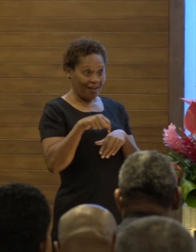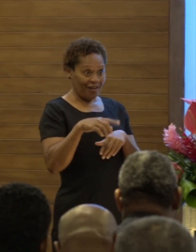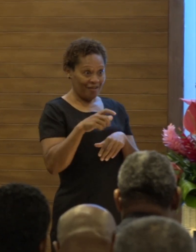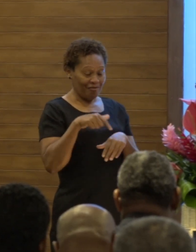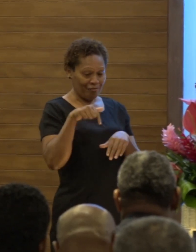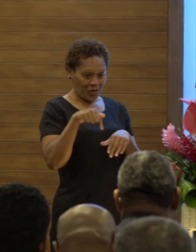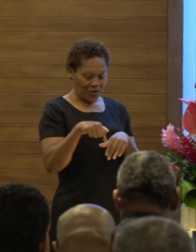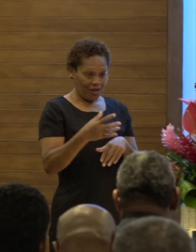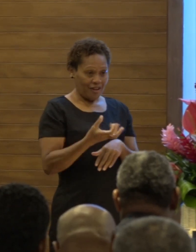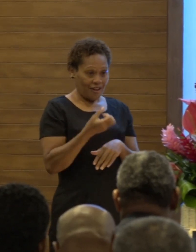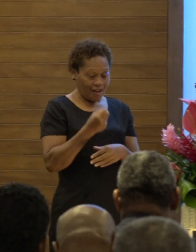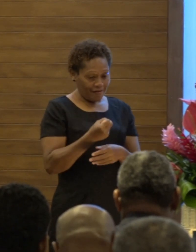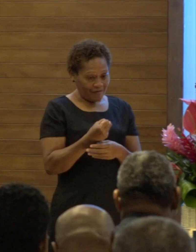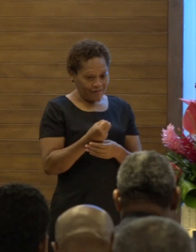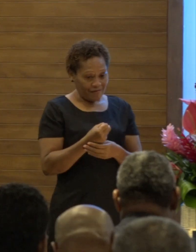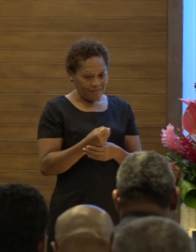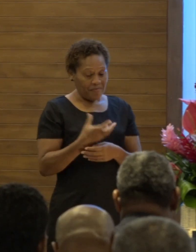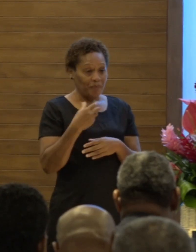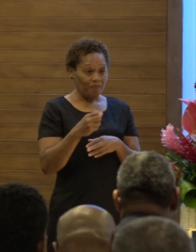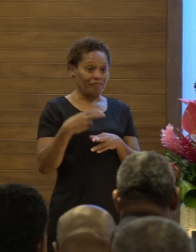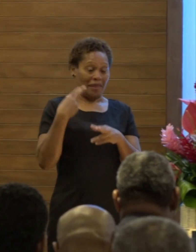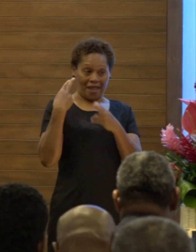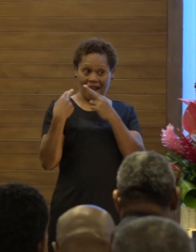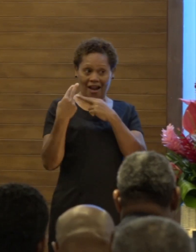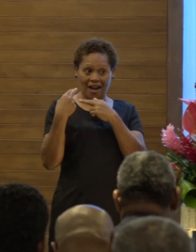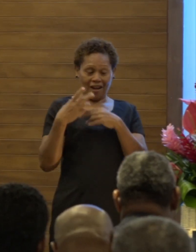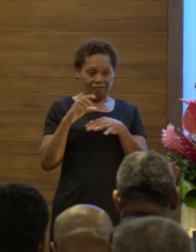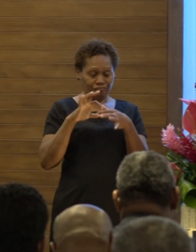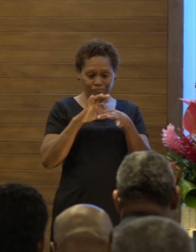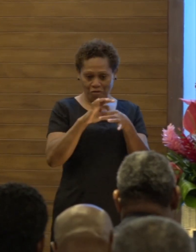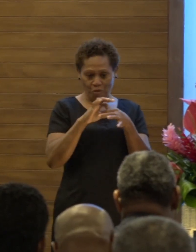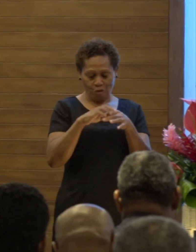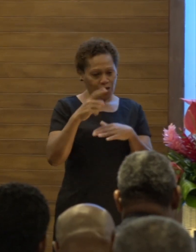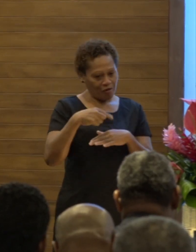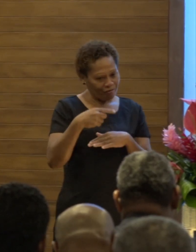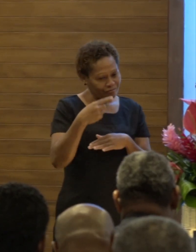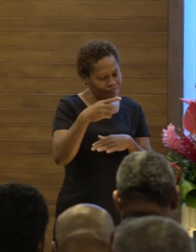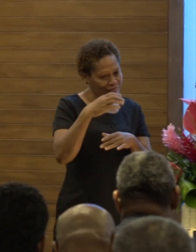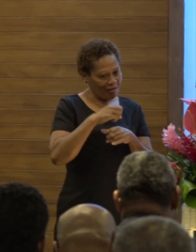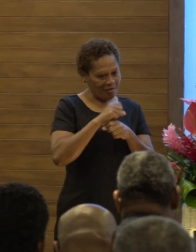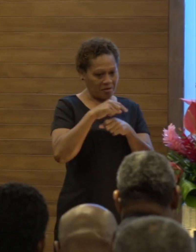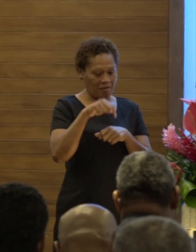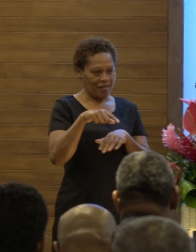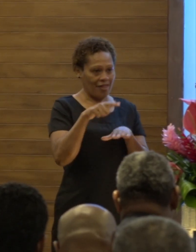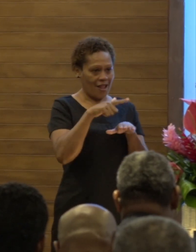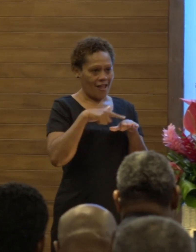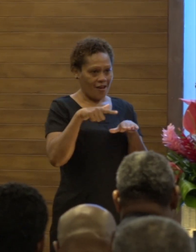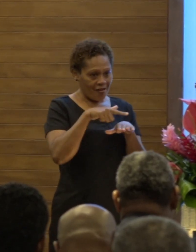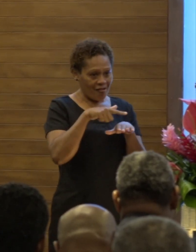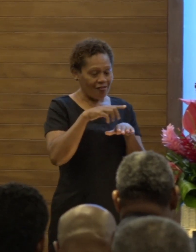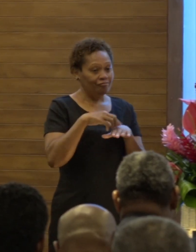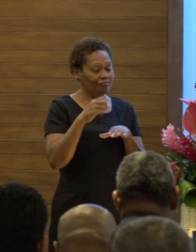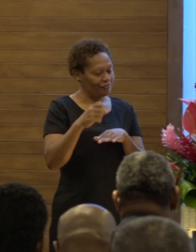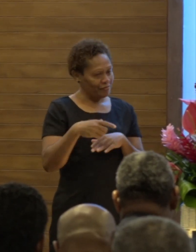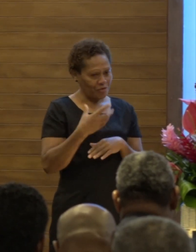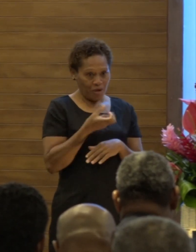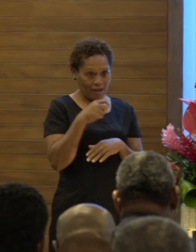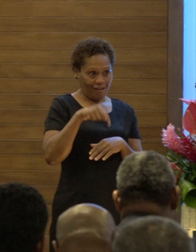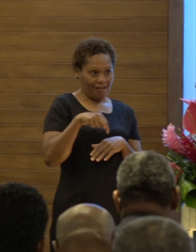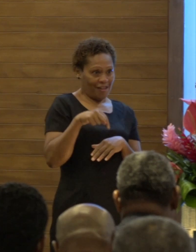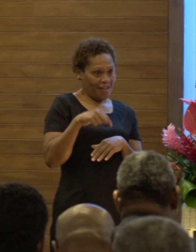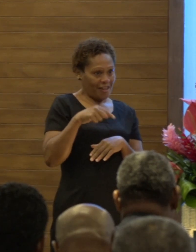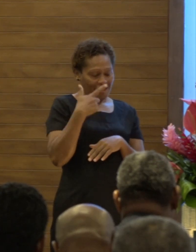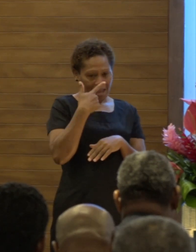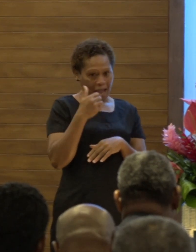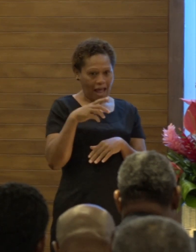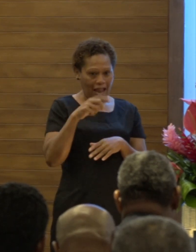stewardship, rich cultural heritage, and the sacred connection they continue to uphold with this land. We are truly privileged to stand here today